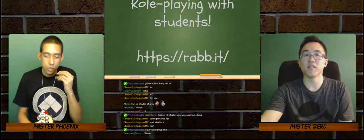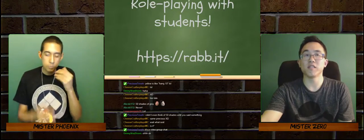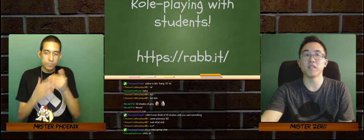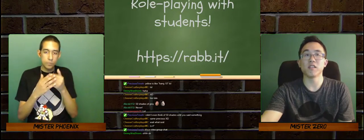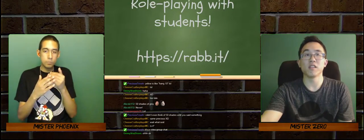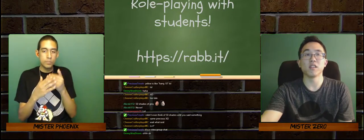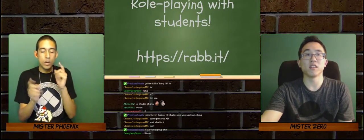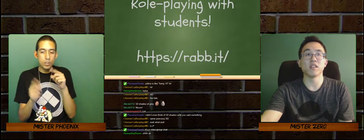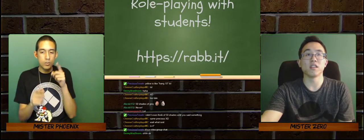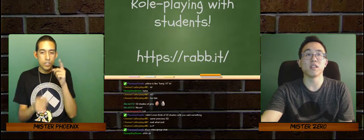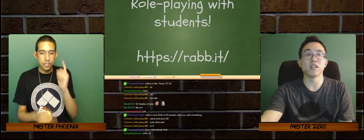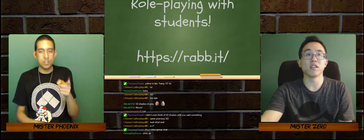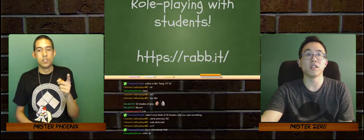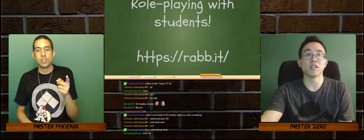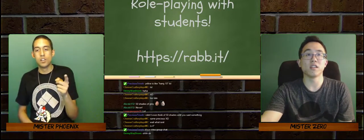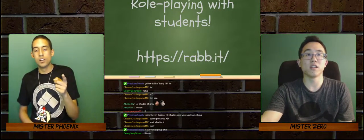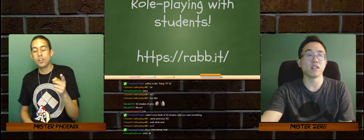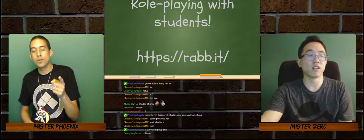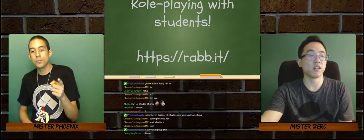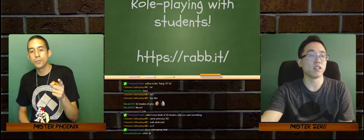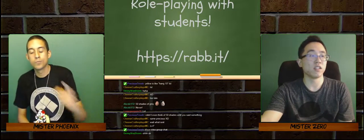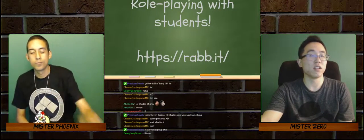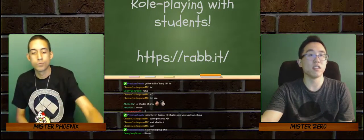So before I go there,